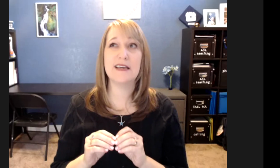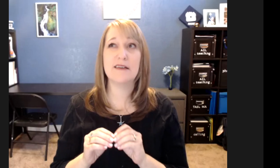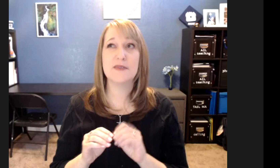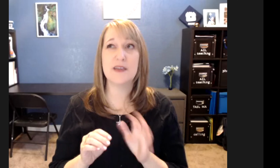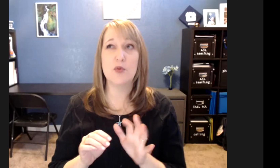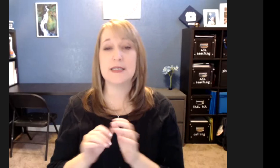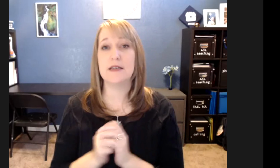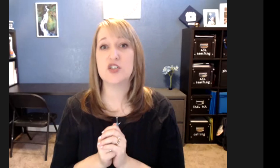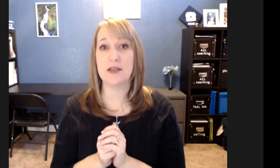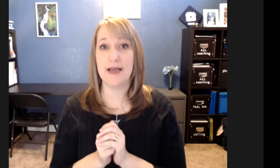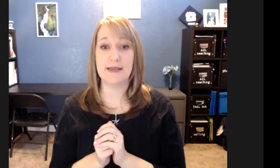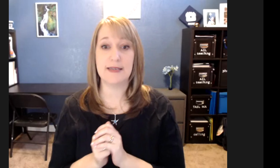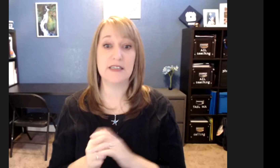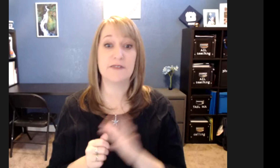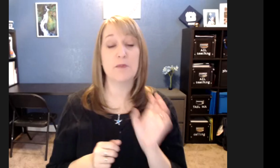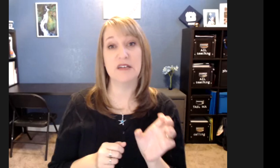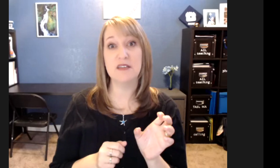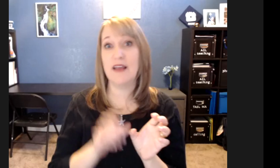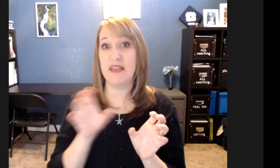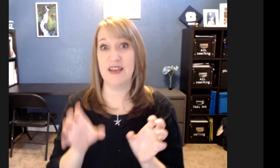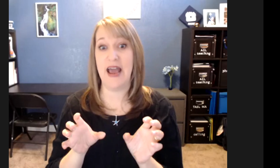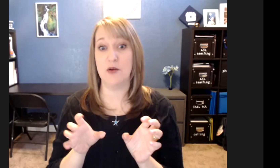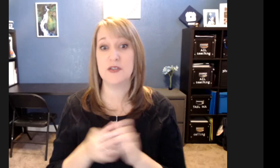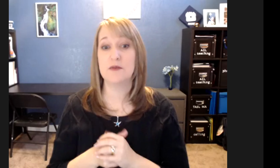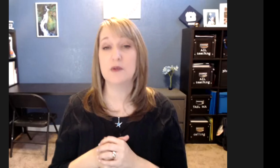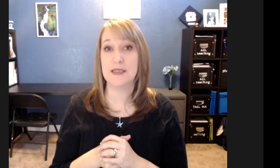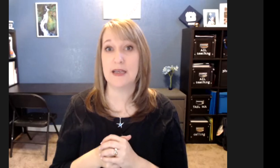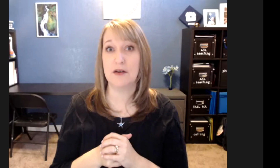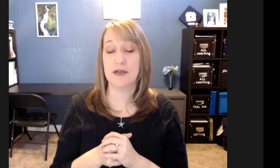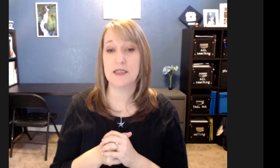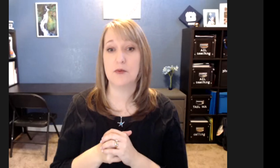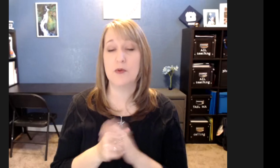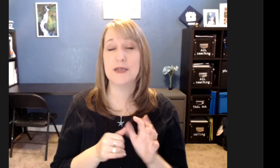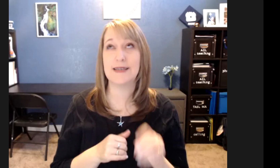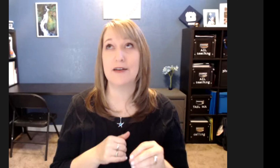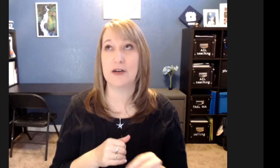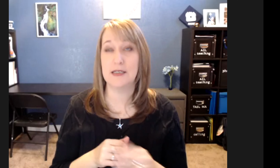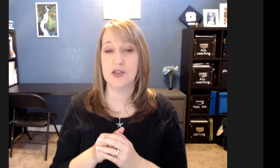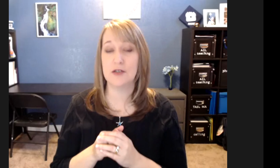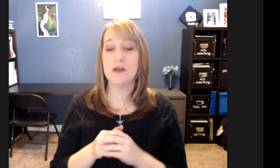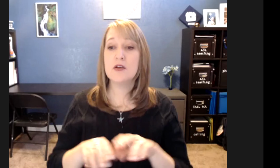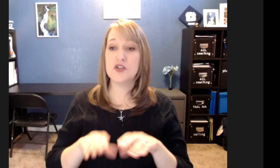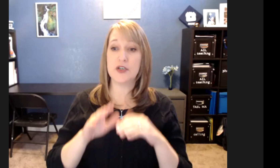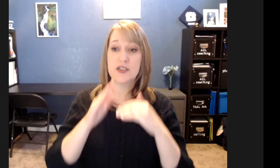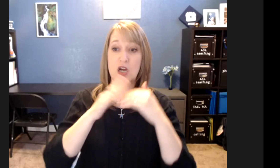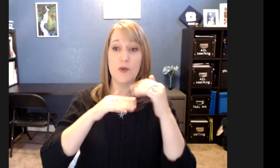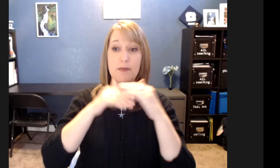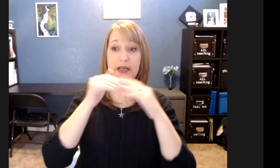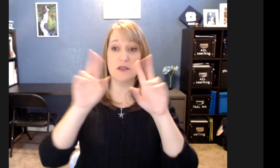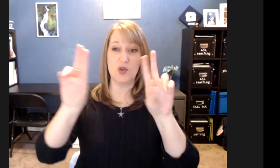basically somewhat initialize the signs for build and then house when we sign architecture. So you're going to start with build, only